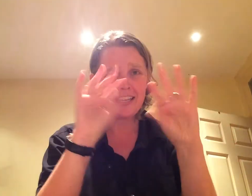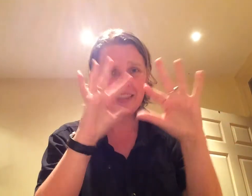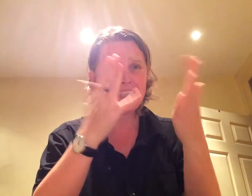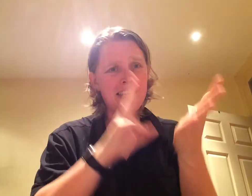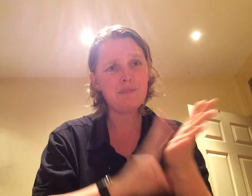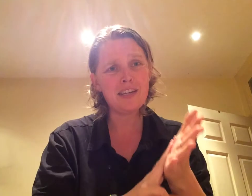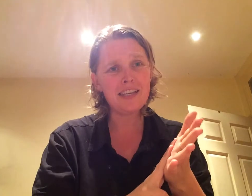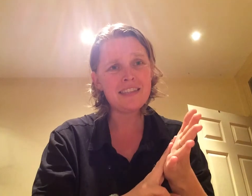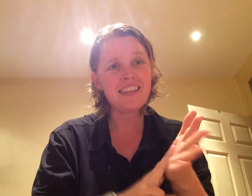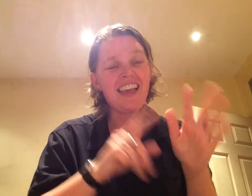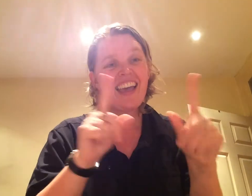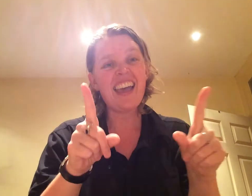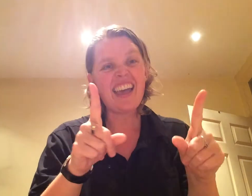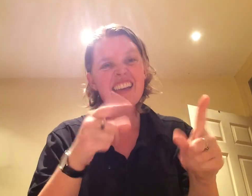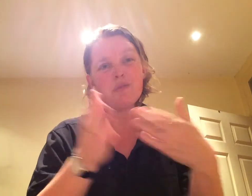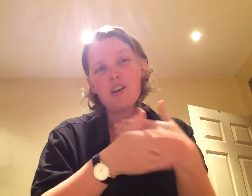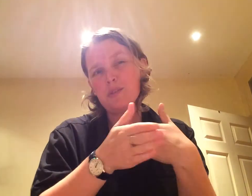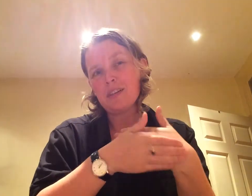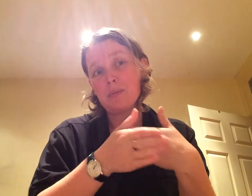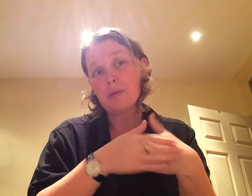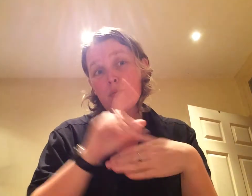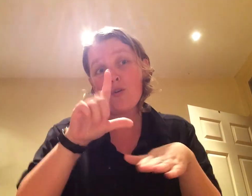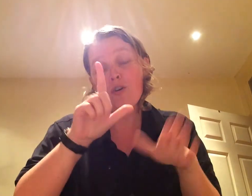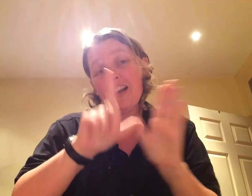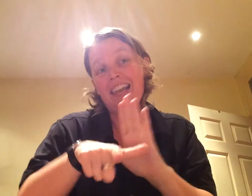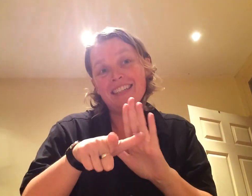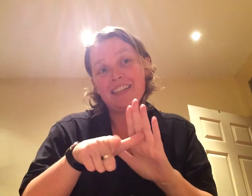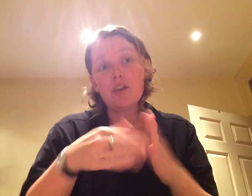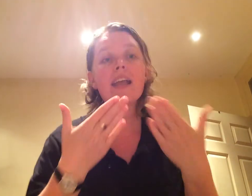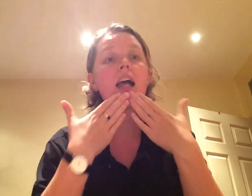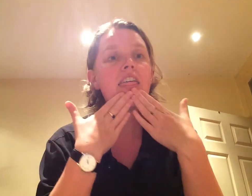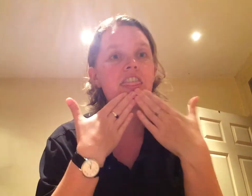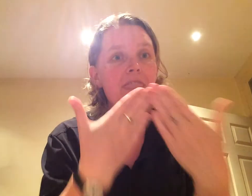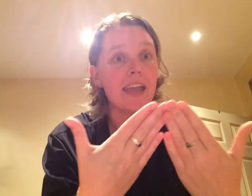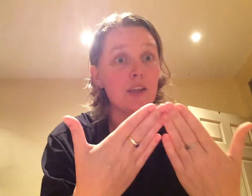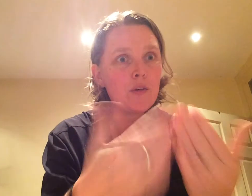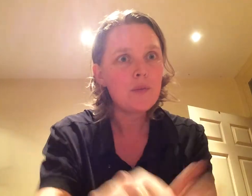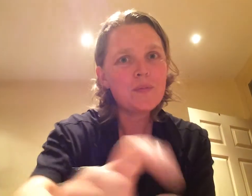in. That's 10 minutes, and I'll do a little bit more later. Okay, thank you.